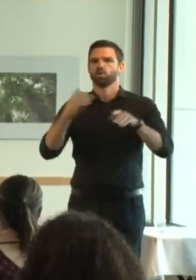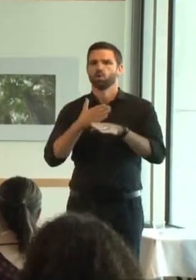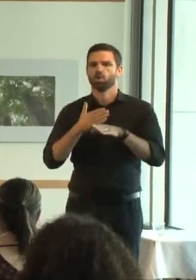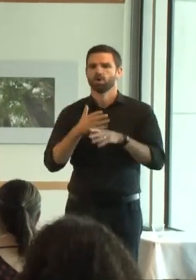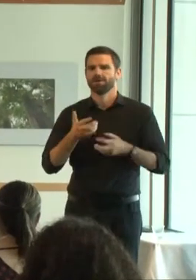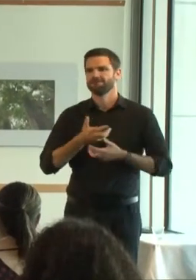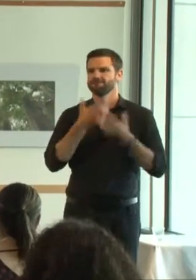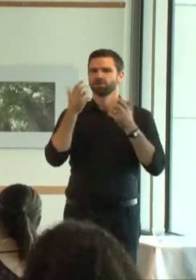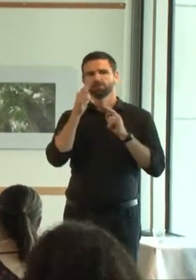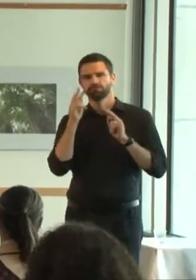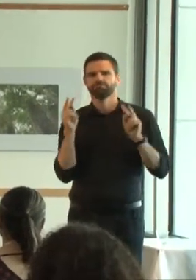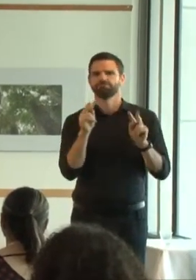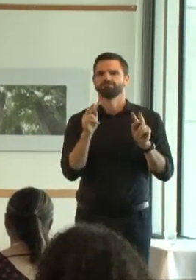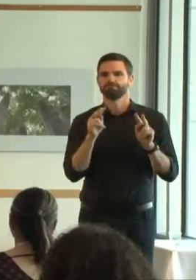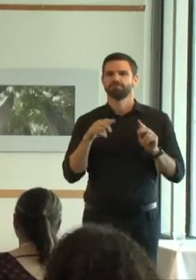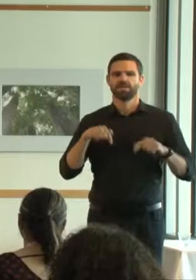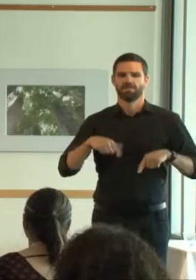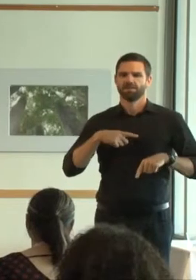okay? So treat this with that in mind.